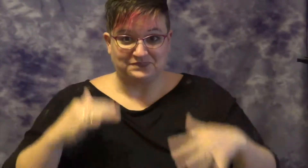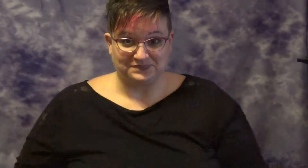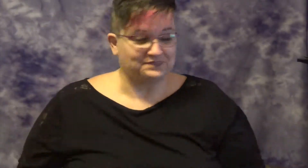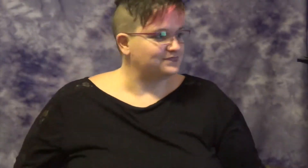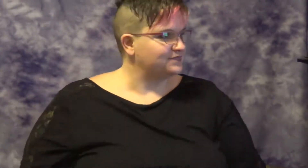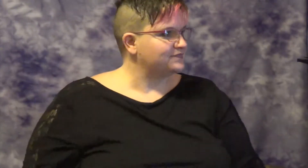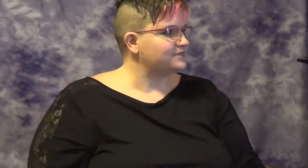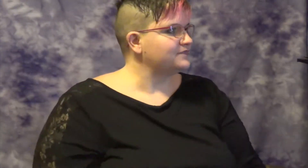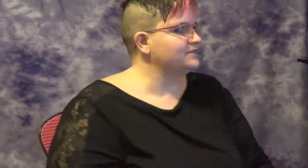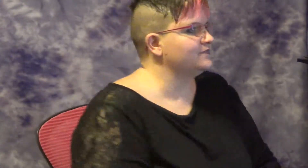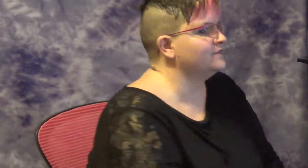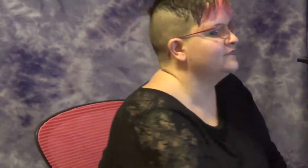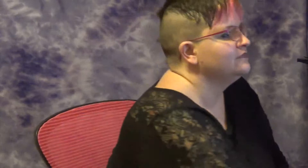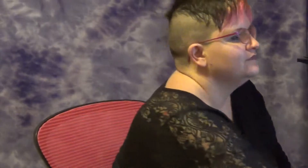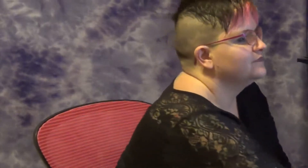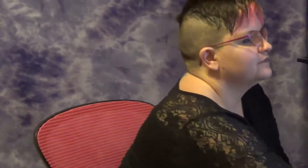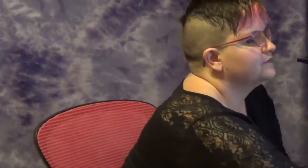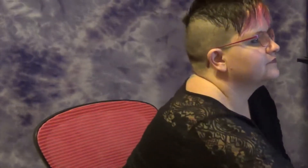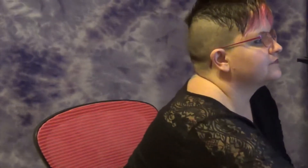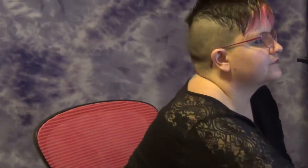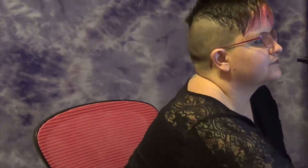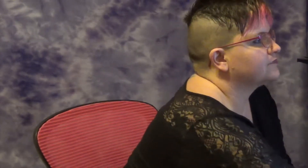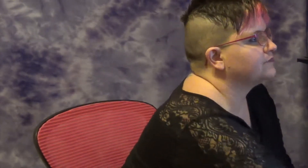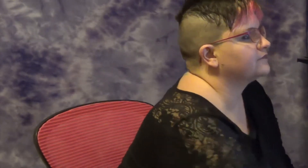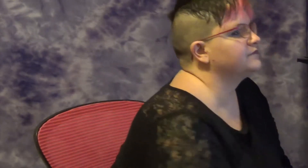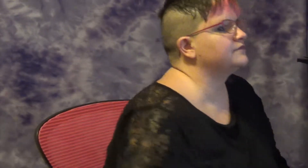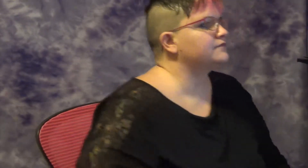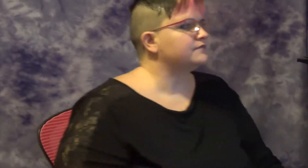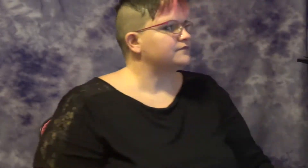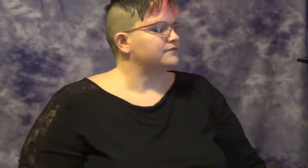So those are the 3 distractions that occur in communication.